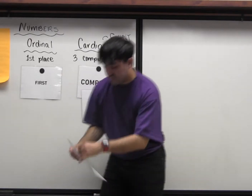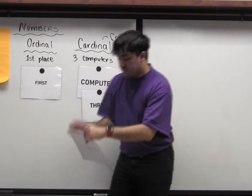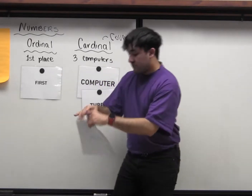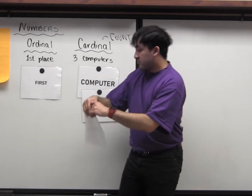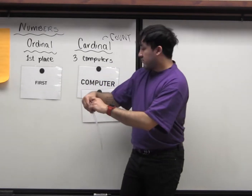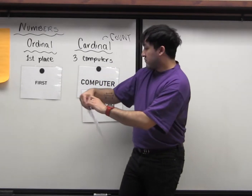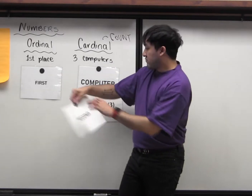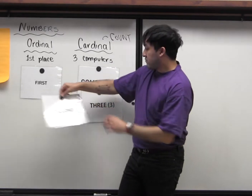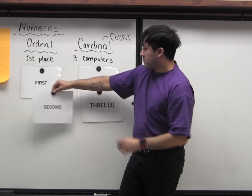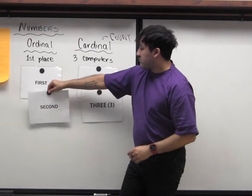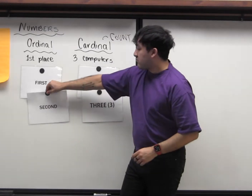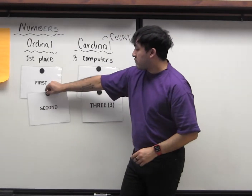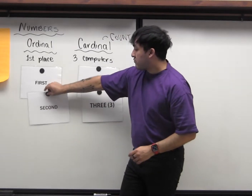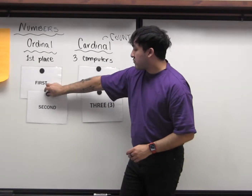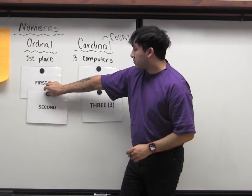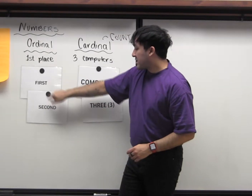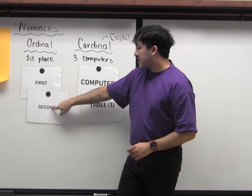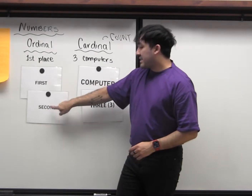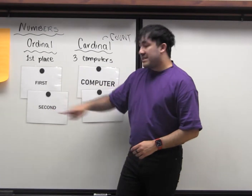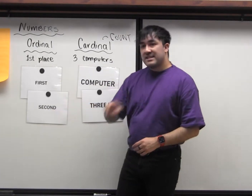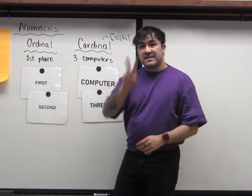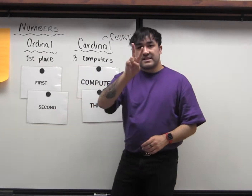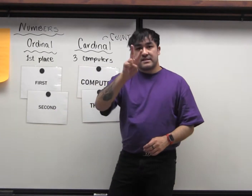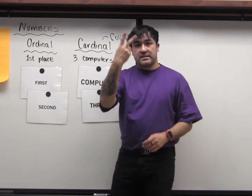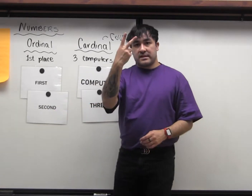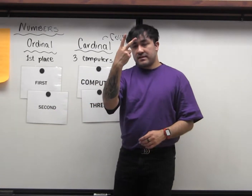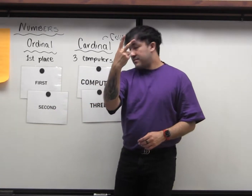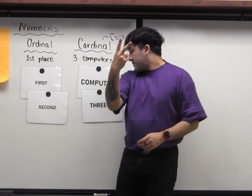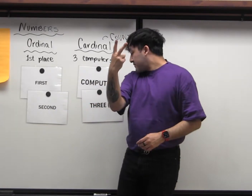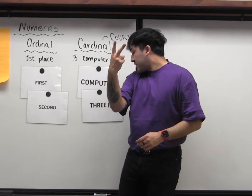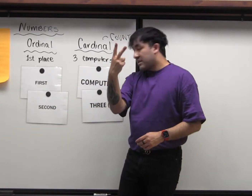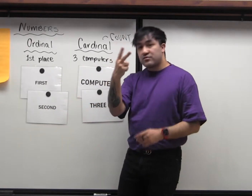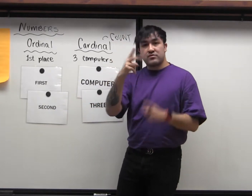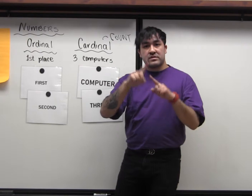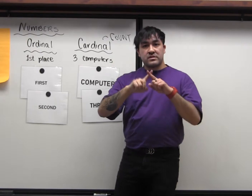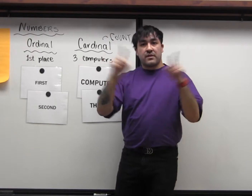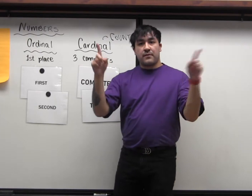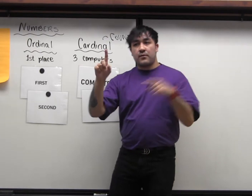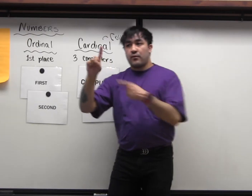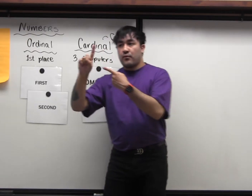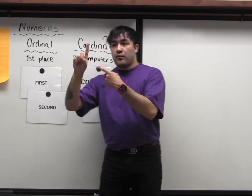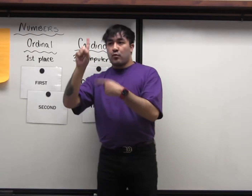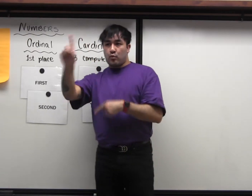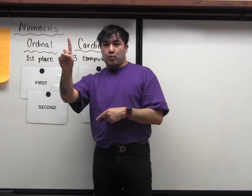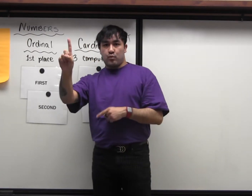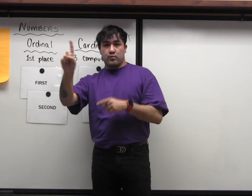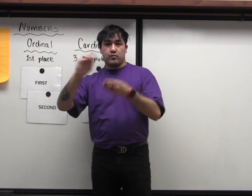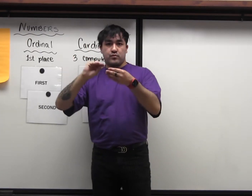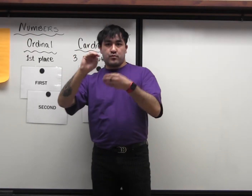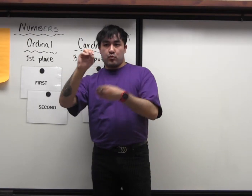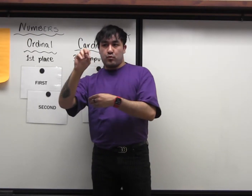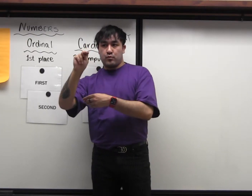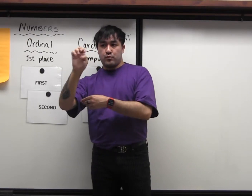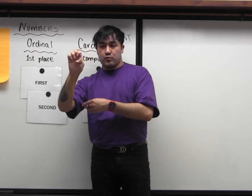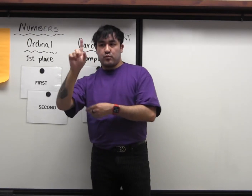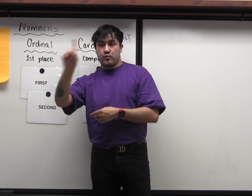would twist our wrist for that. Second, which is different from just signing 1.